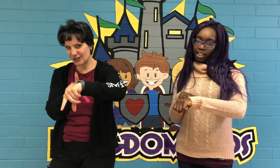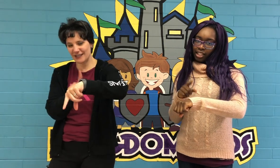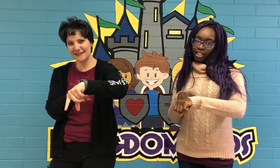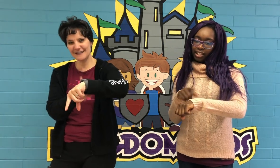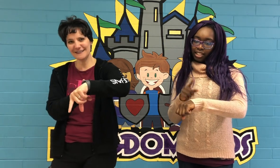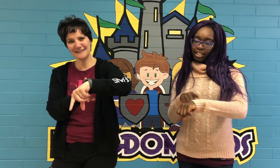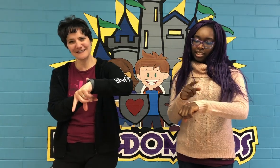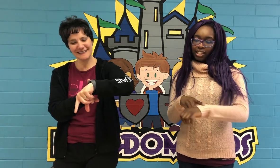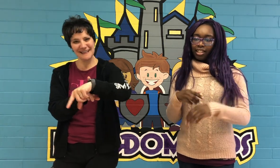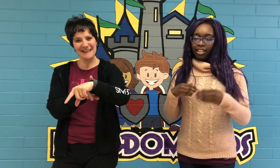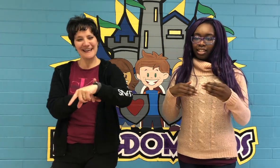patience,